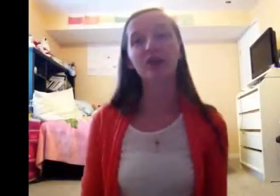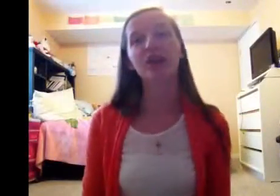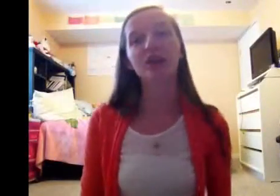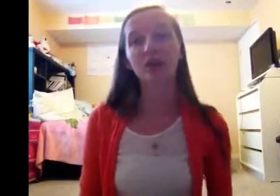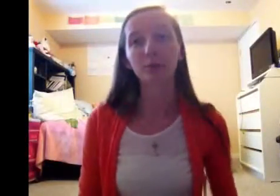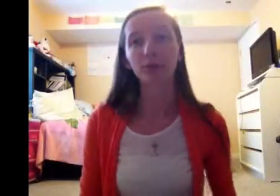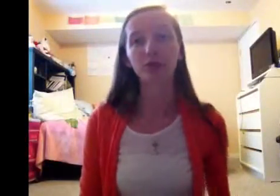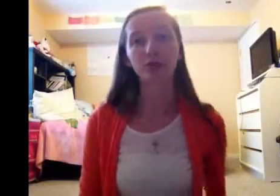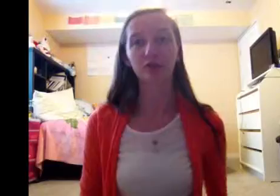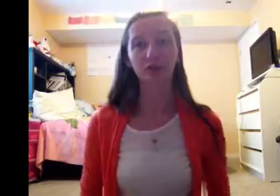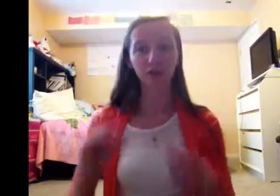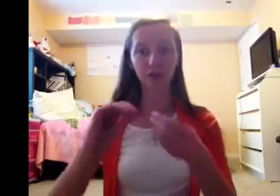sign numbers.